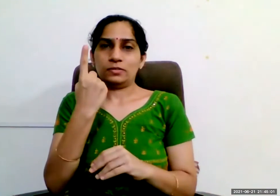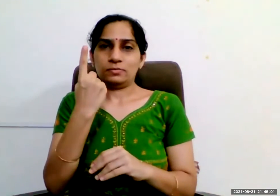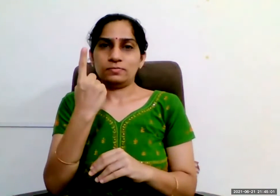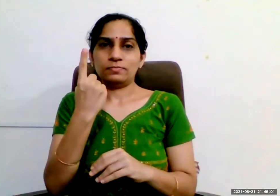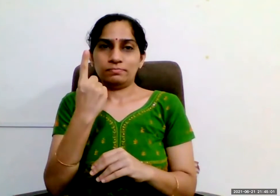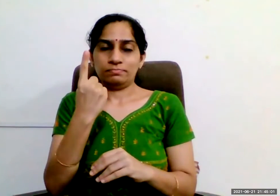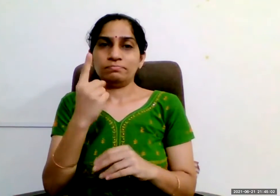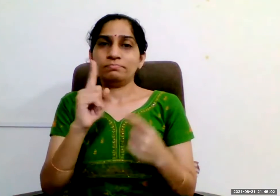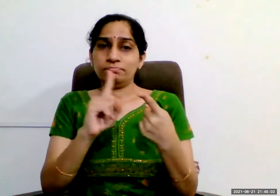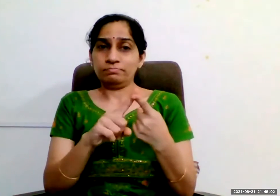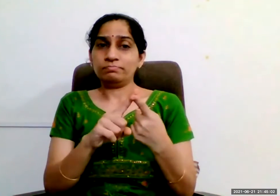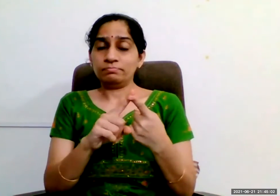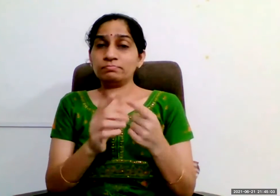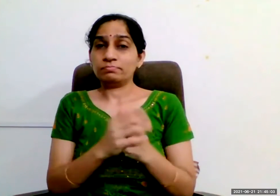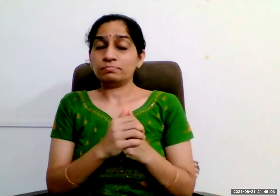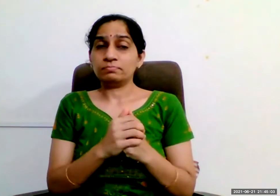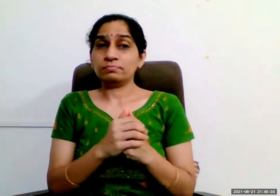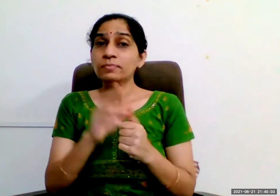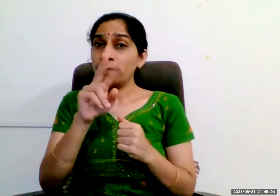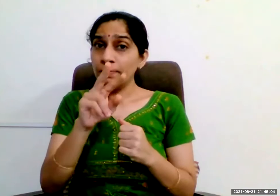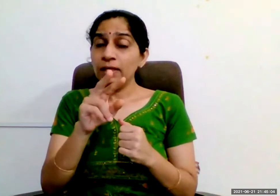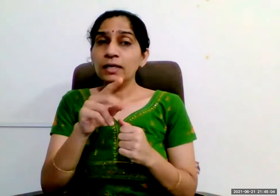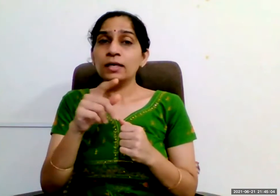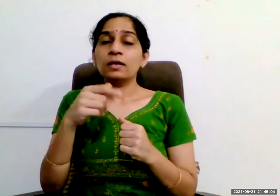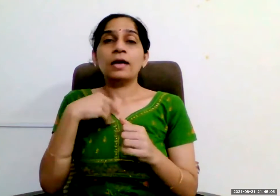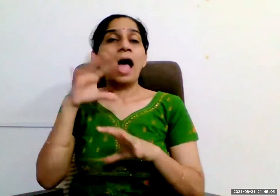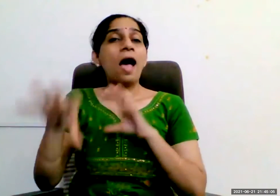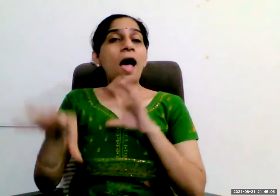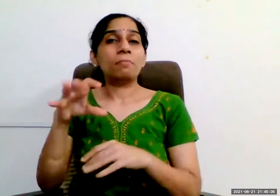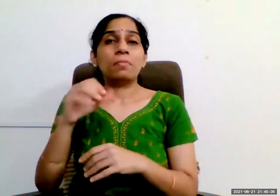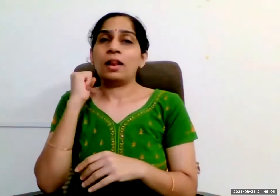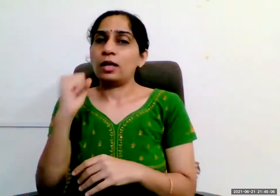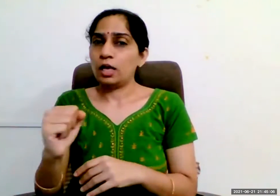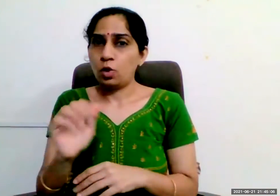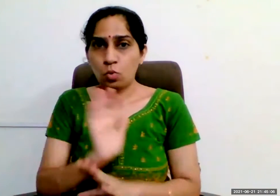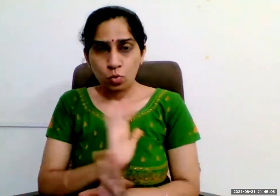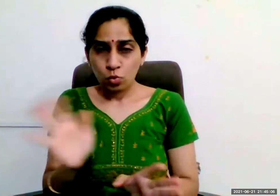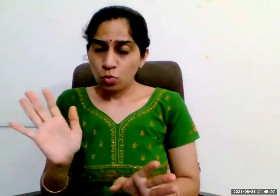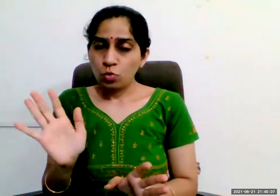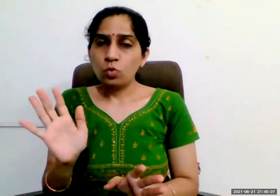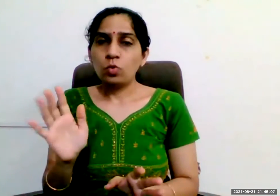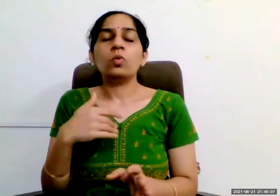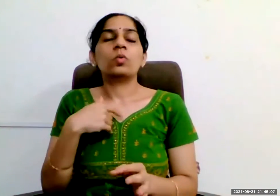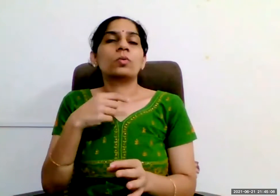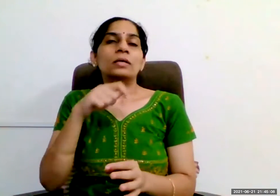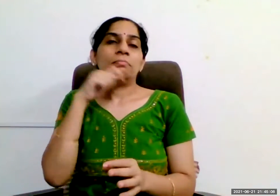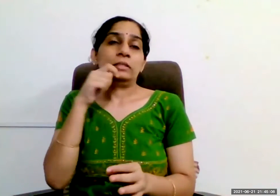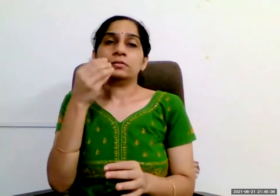So we will not kill any animal, and meat eating will also include eggs, of course. Eggs and any kind of animal is not